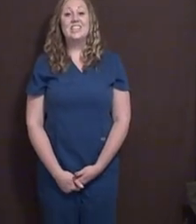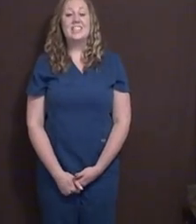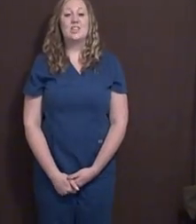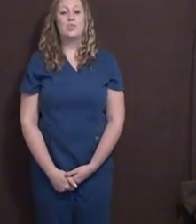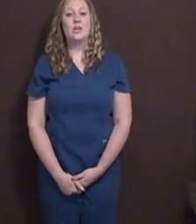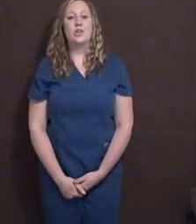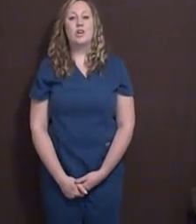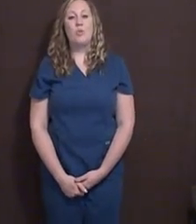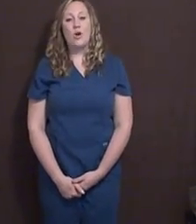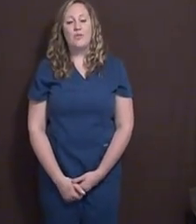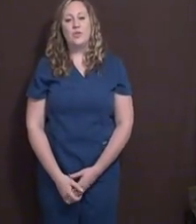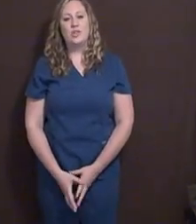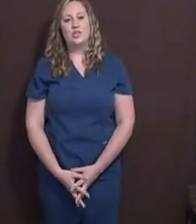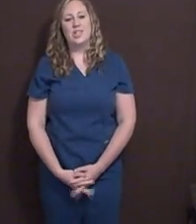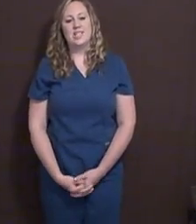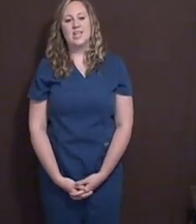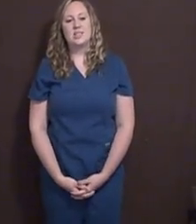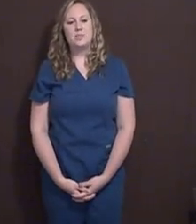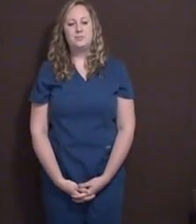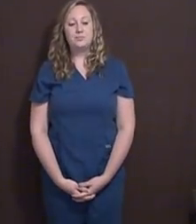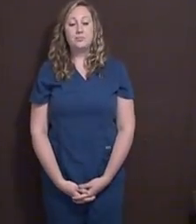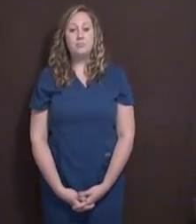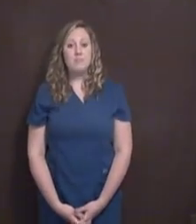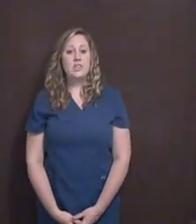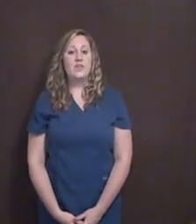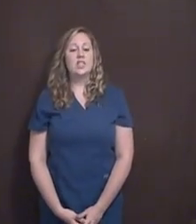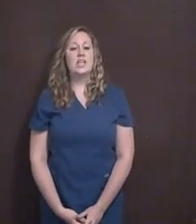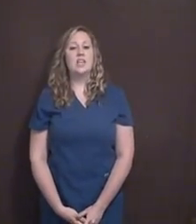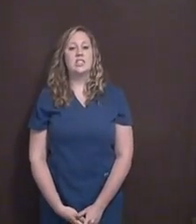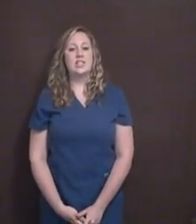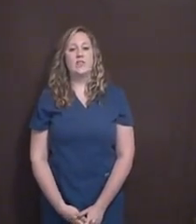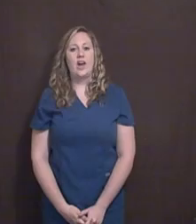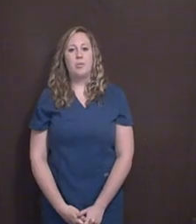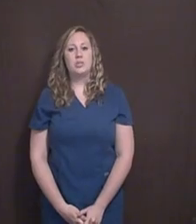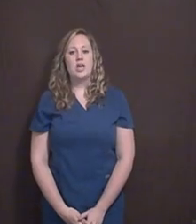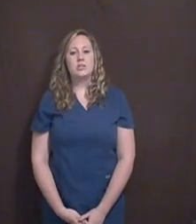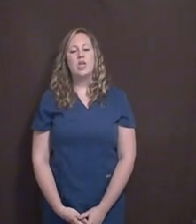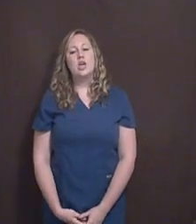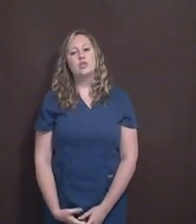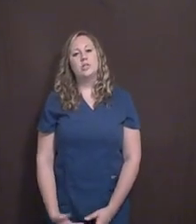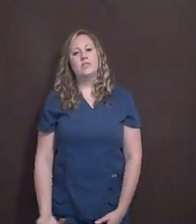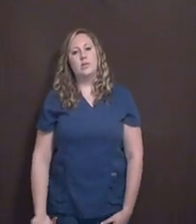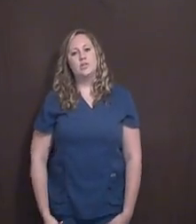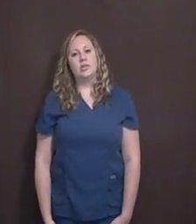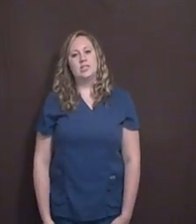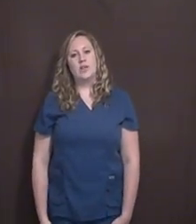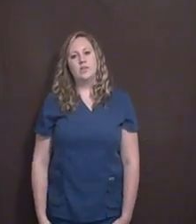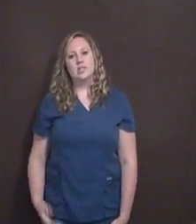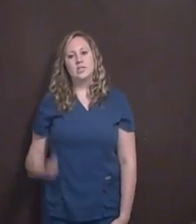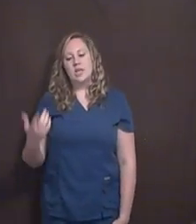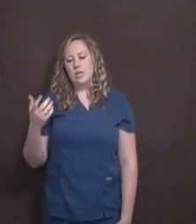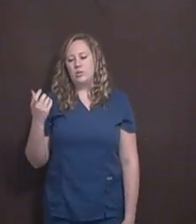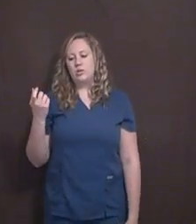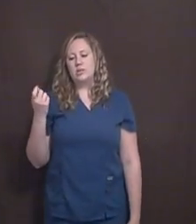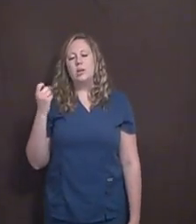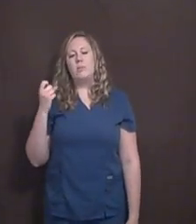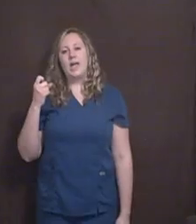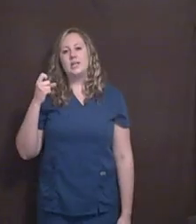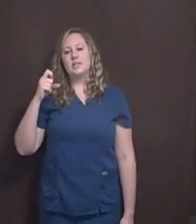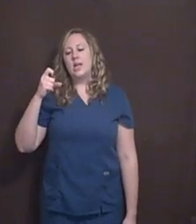In this section, we're going to learn more food and drink signs. First sign is the sign for applesauce. Two different ways you can sign this. We're going to use a combined sign